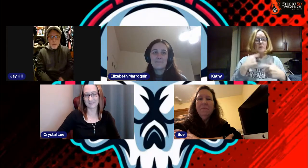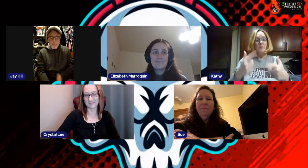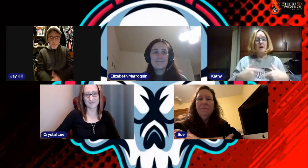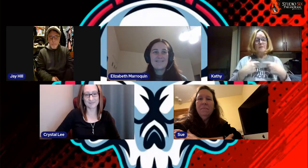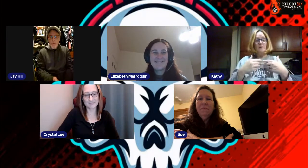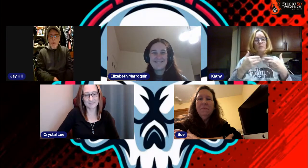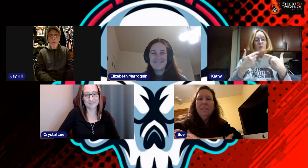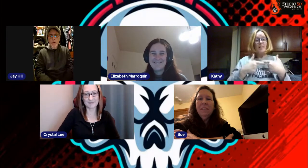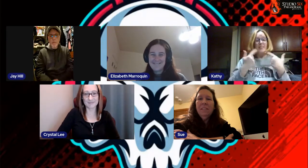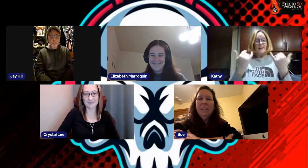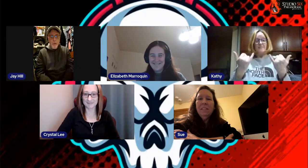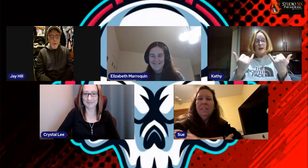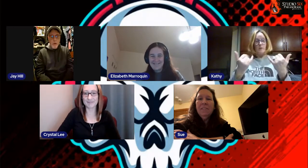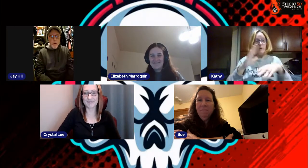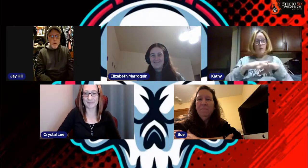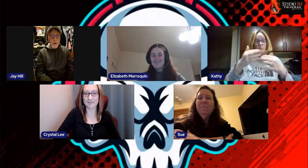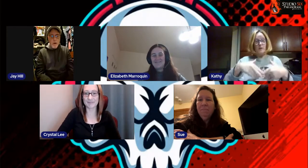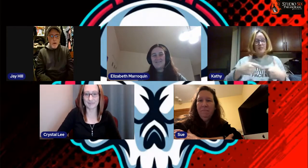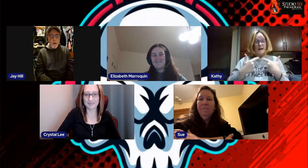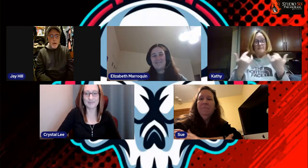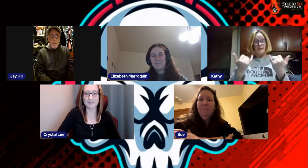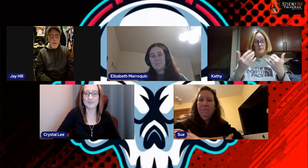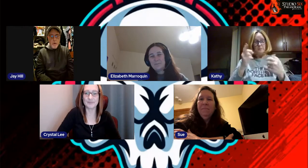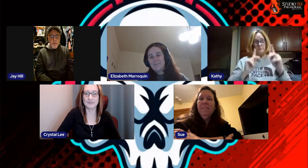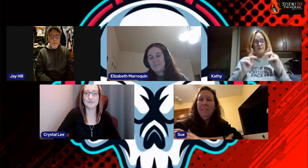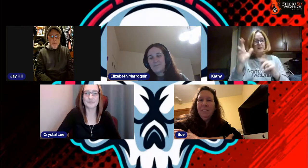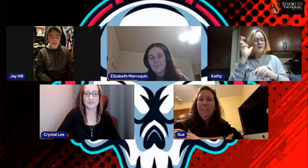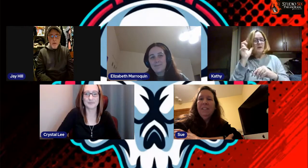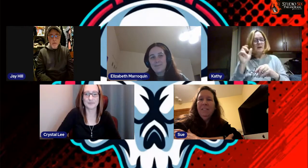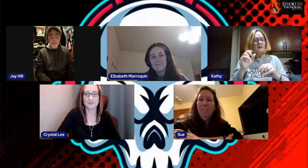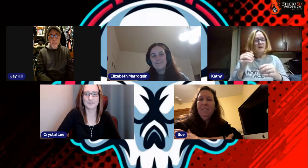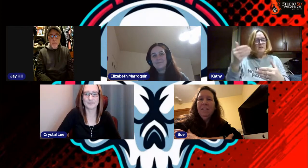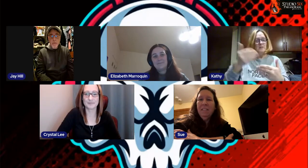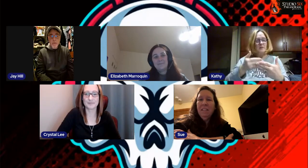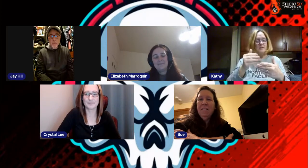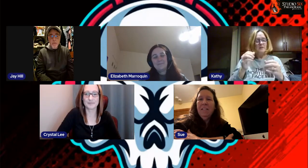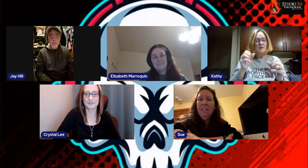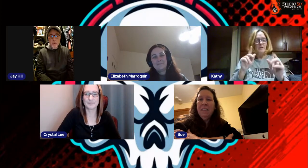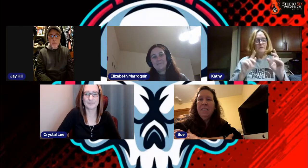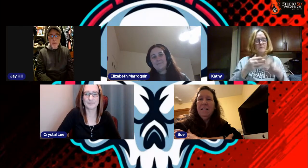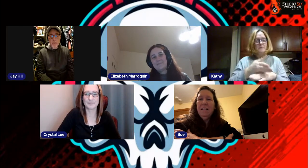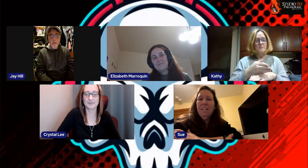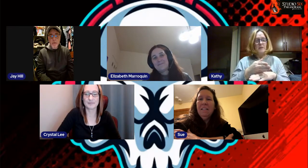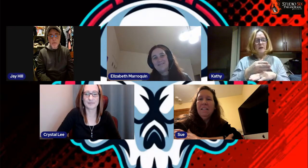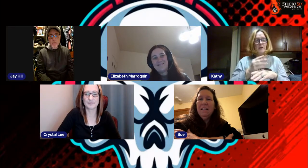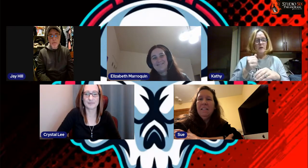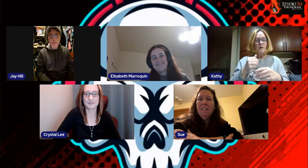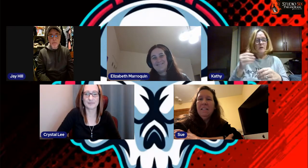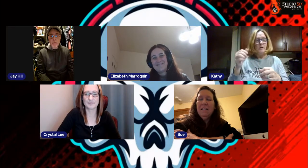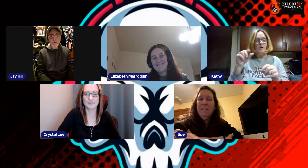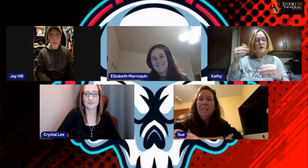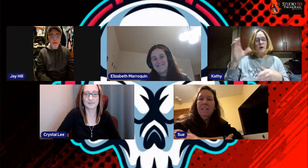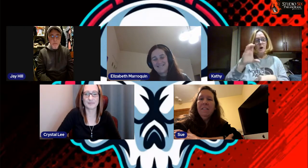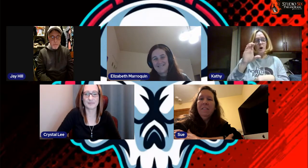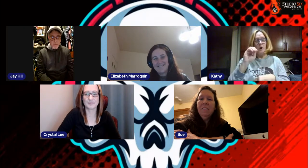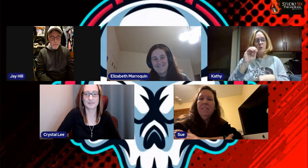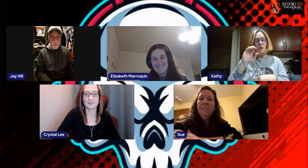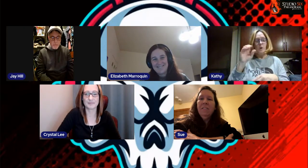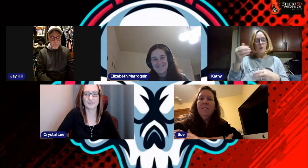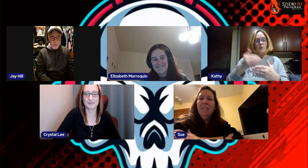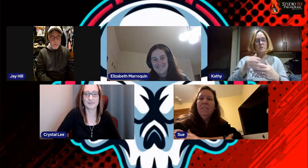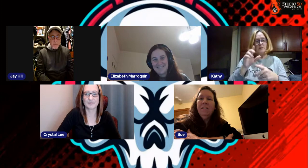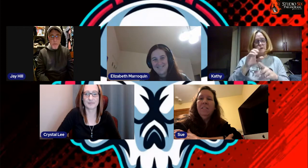We are live. Welcome. I'm your host, Jay Hill, with my co-host for tonight